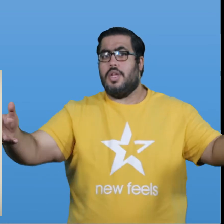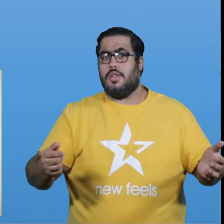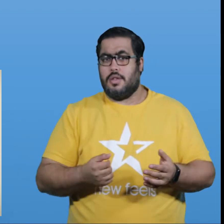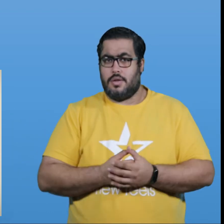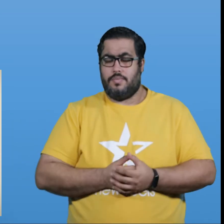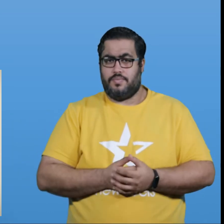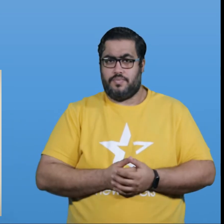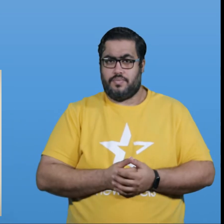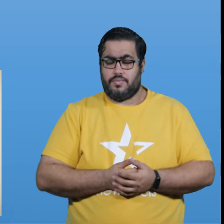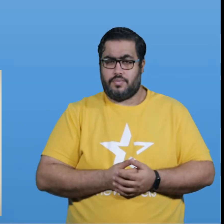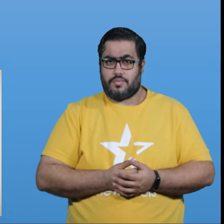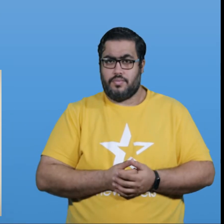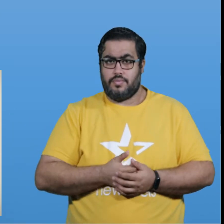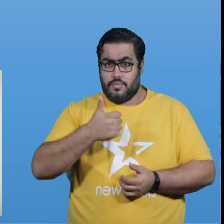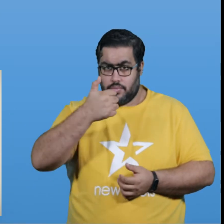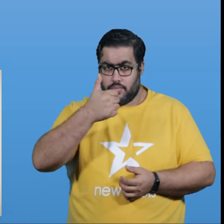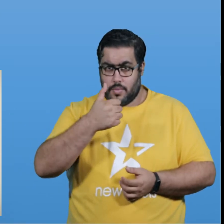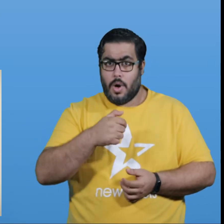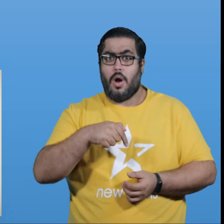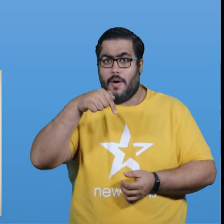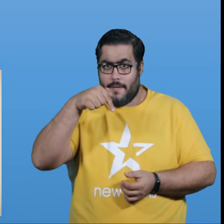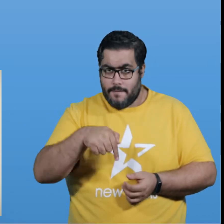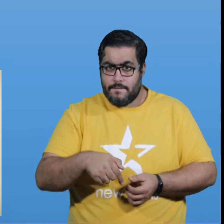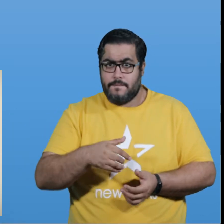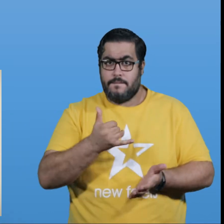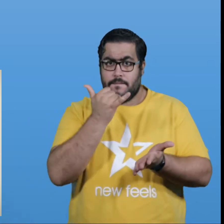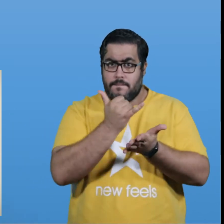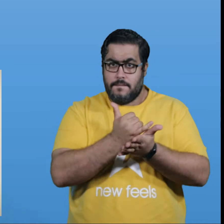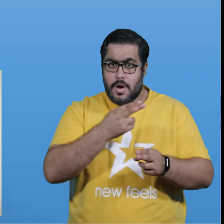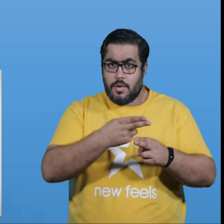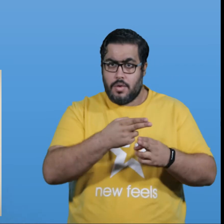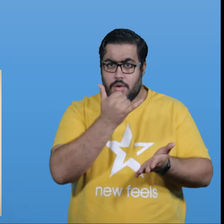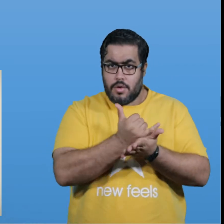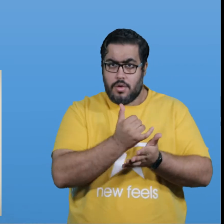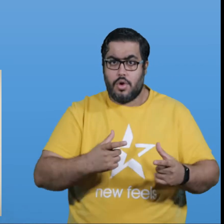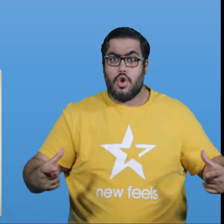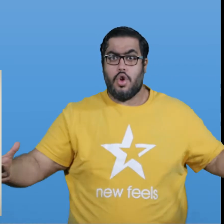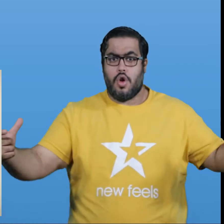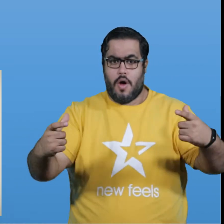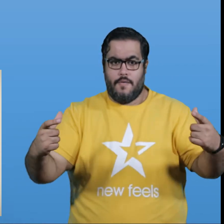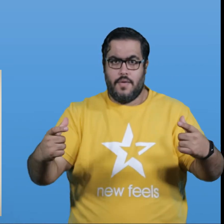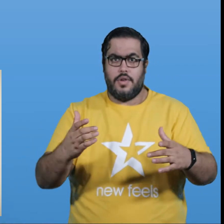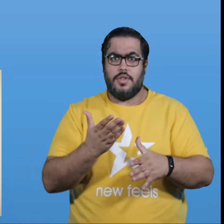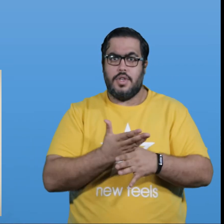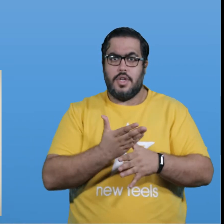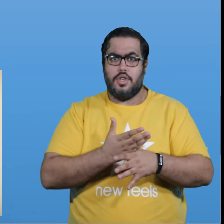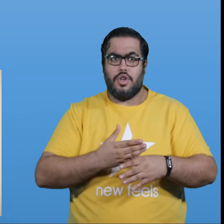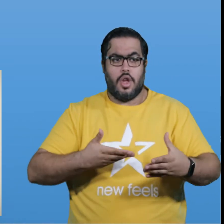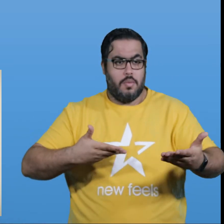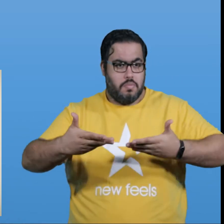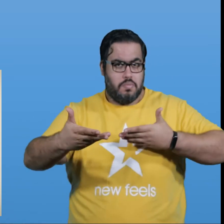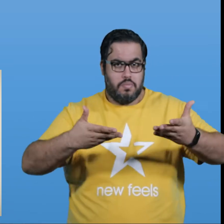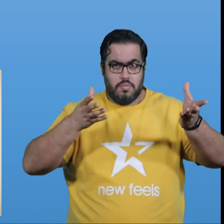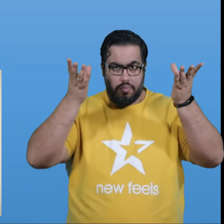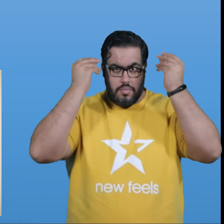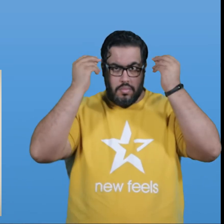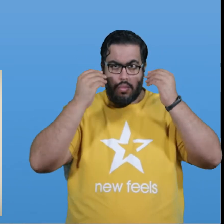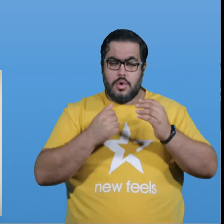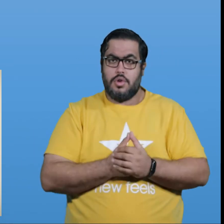to raise awareness. Now, why is it important to respect and tolerate other people and other faiths? I'll give you a few